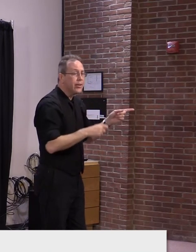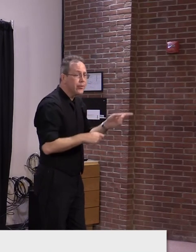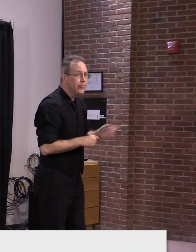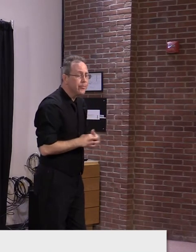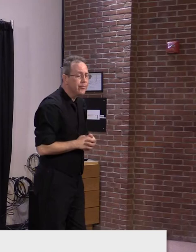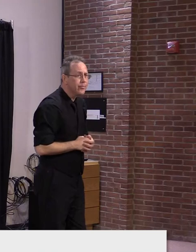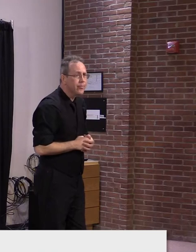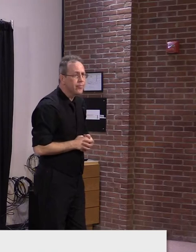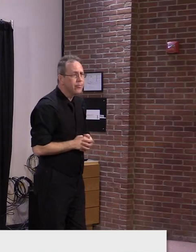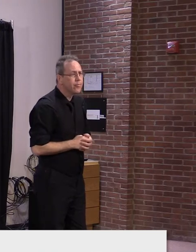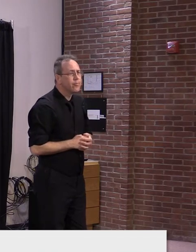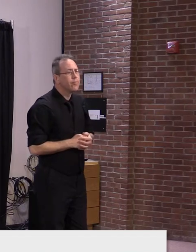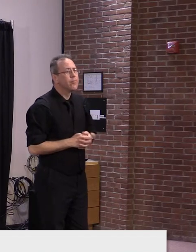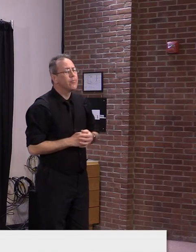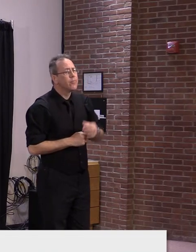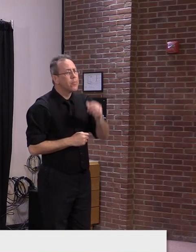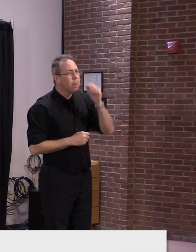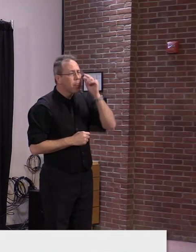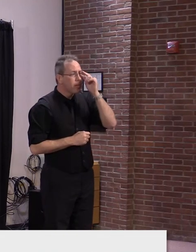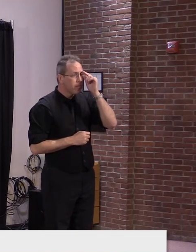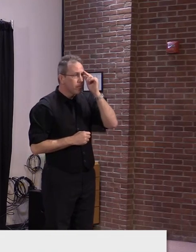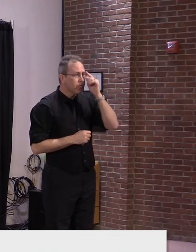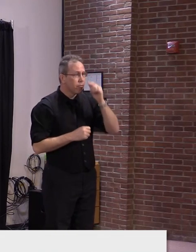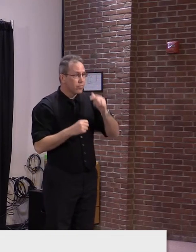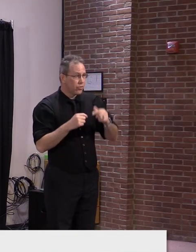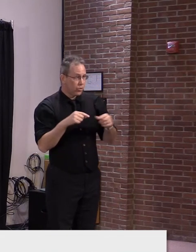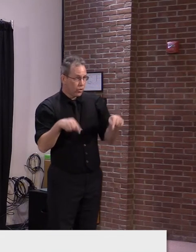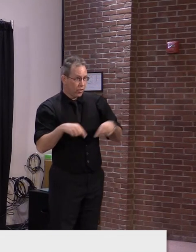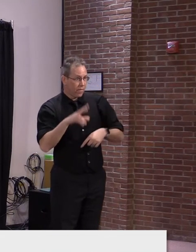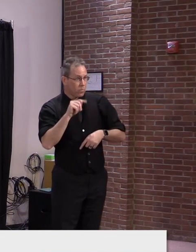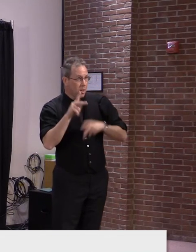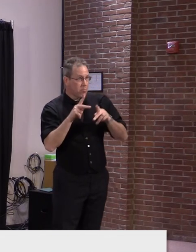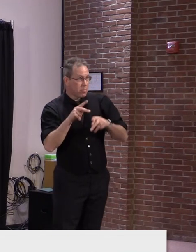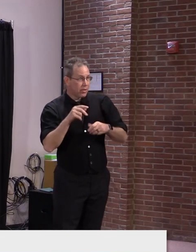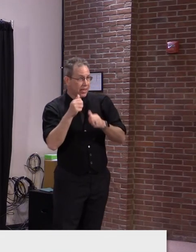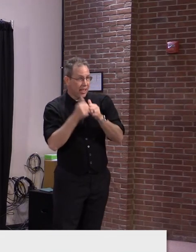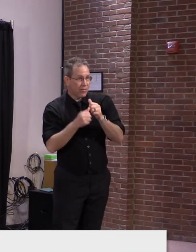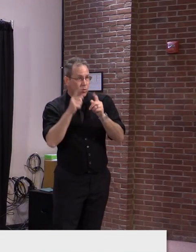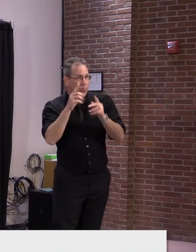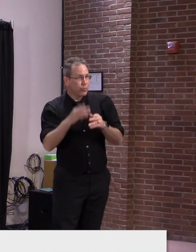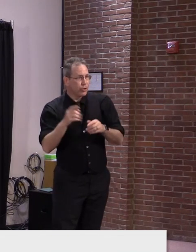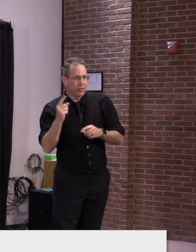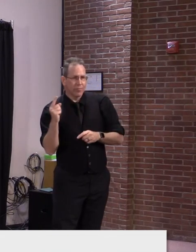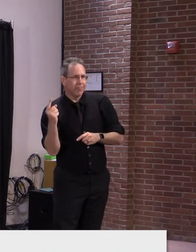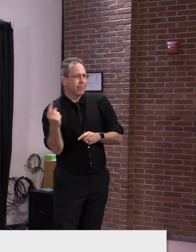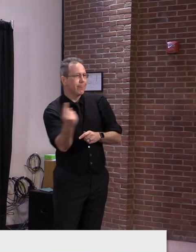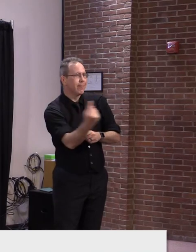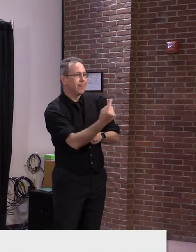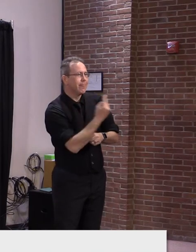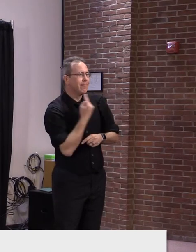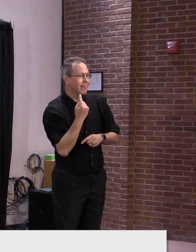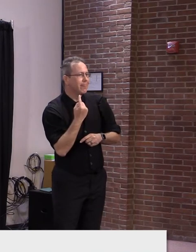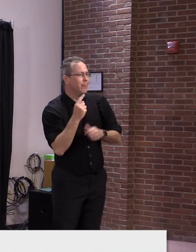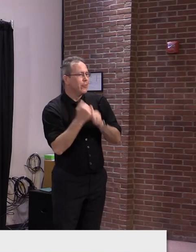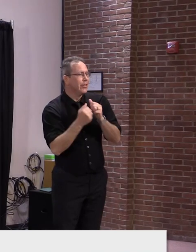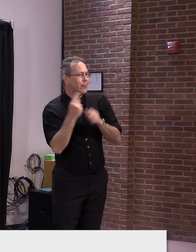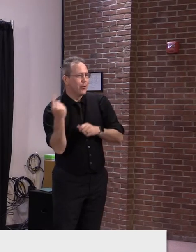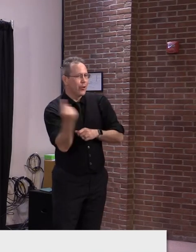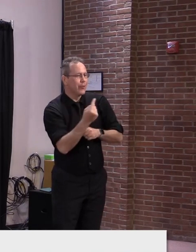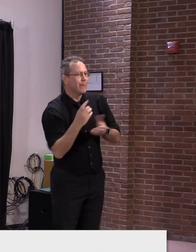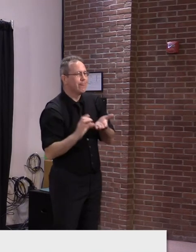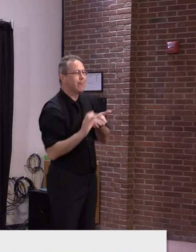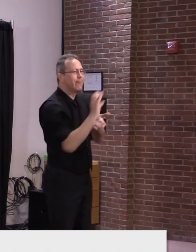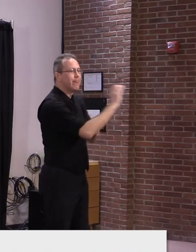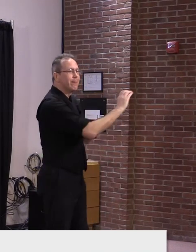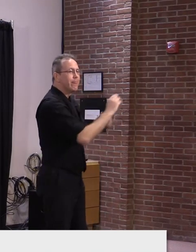which equals $1 per Vermonter. Anyone is invited, and I hope to see some of you there tonight. We'll also have music